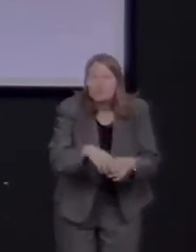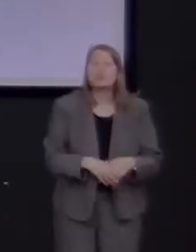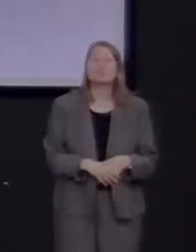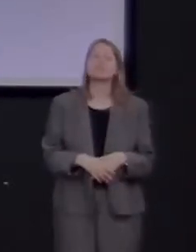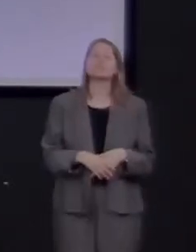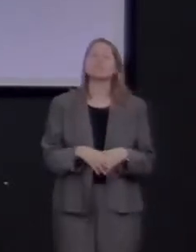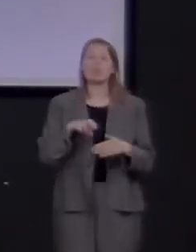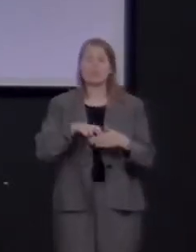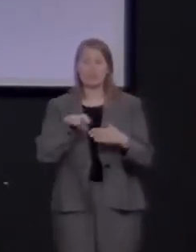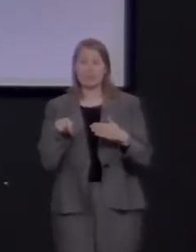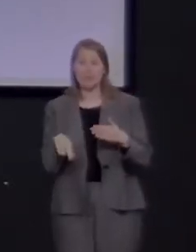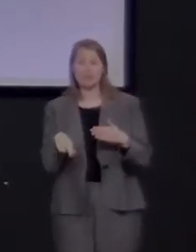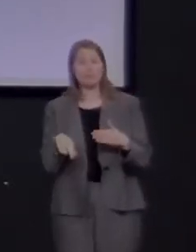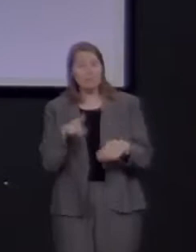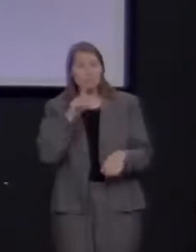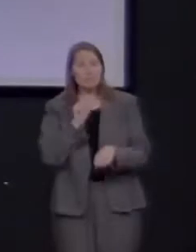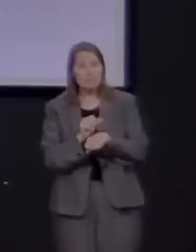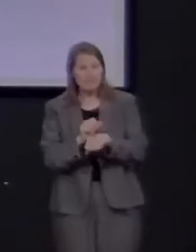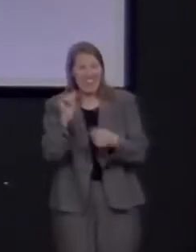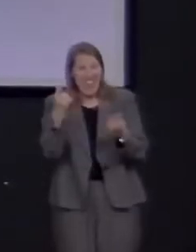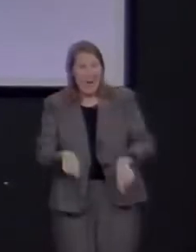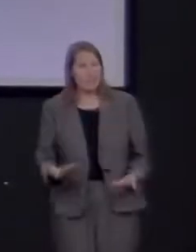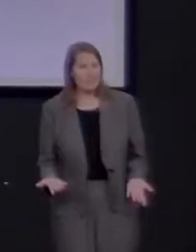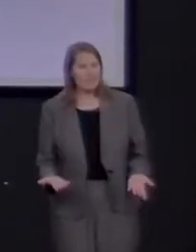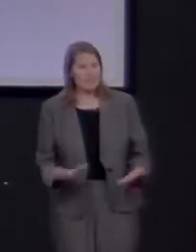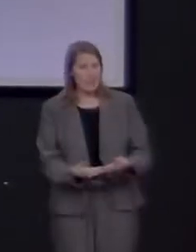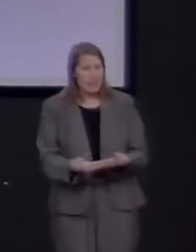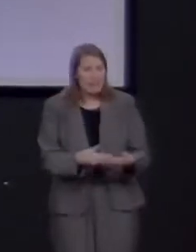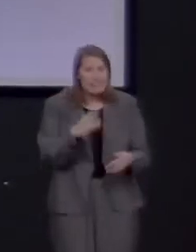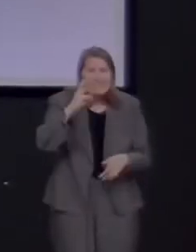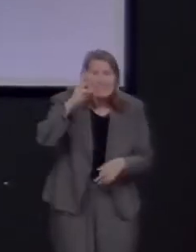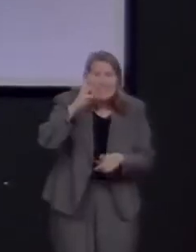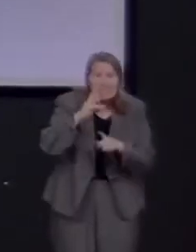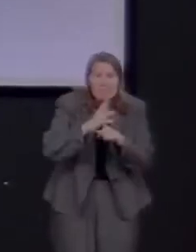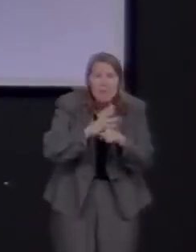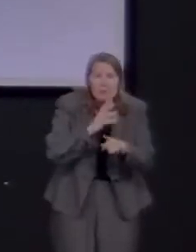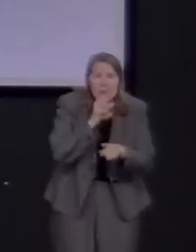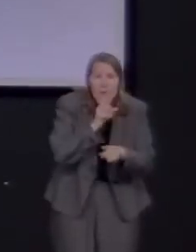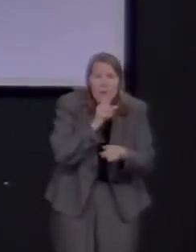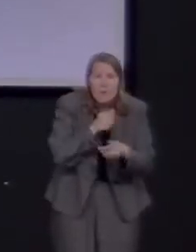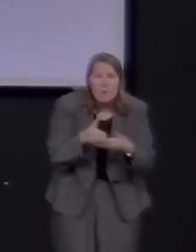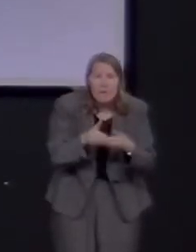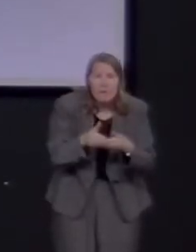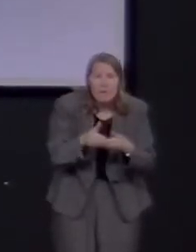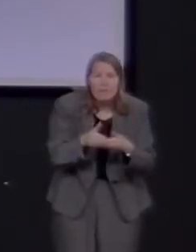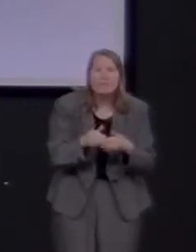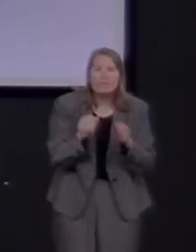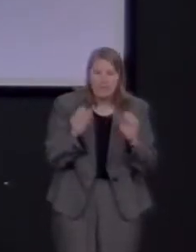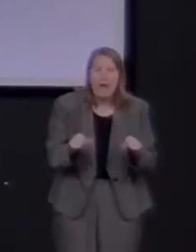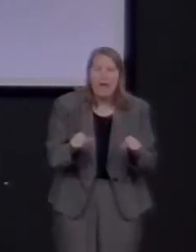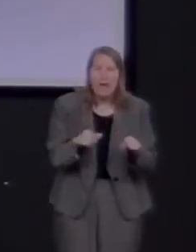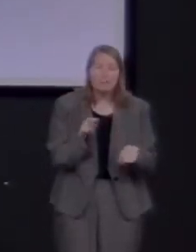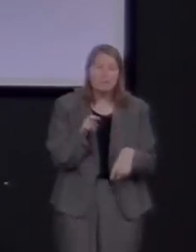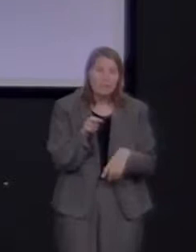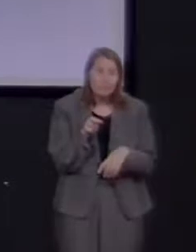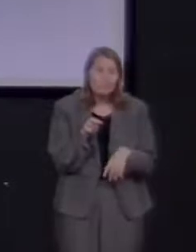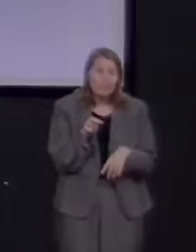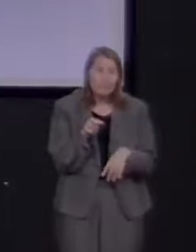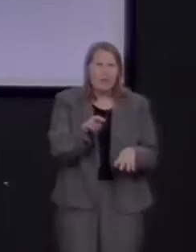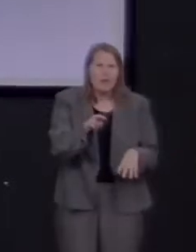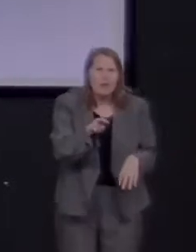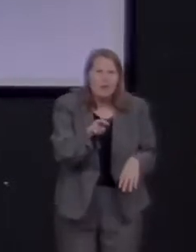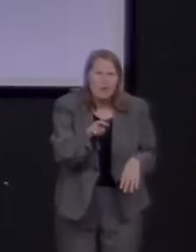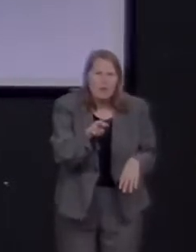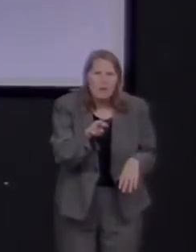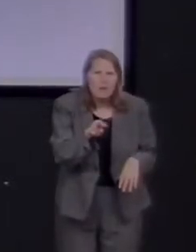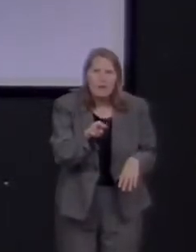turns out that this is true. Infants as young as 6 months of age can discriminate between 8 and 16